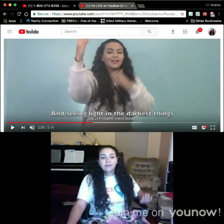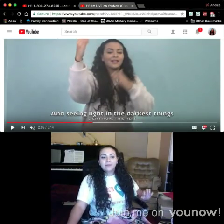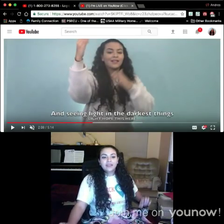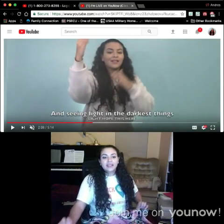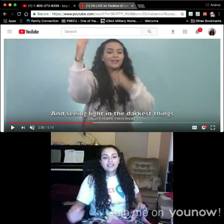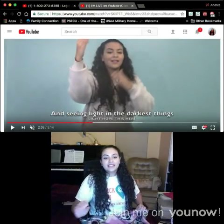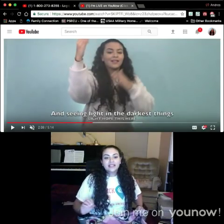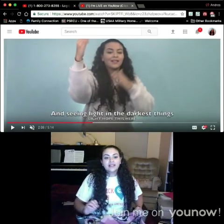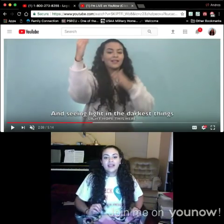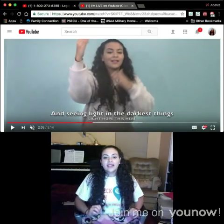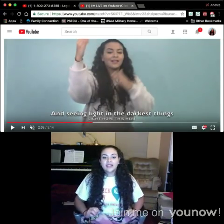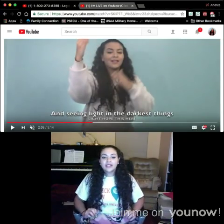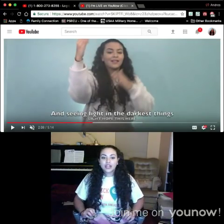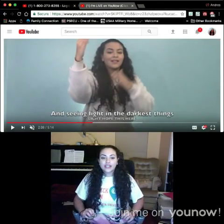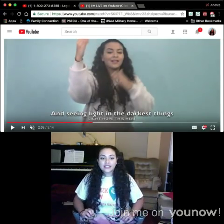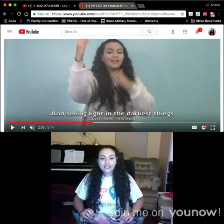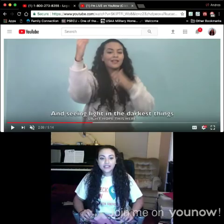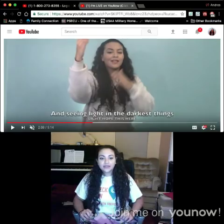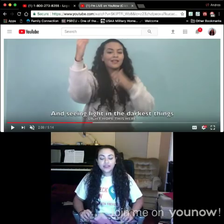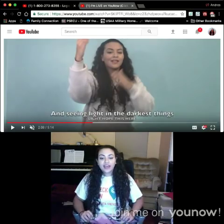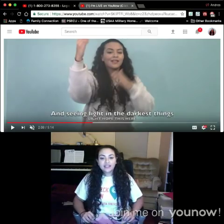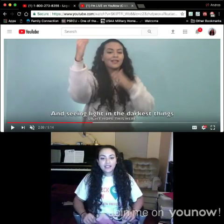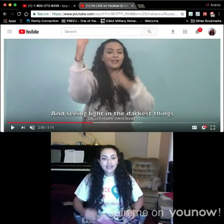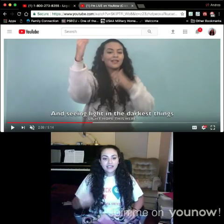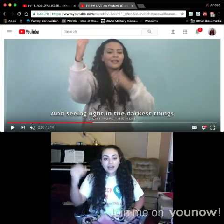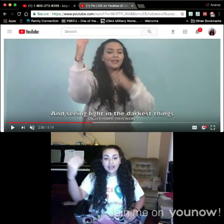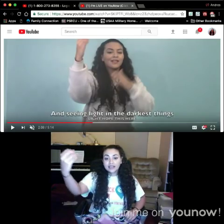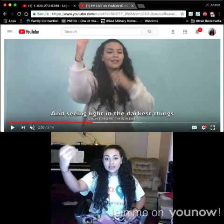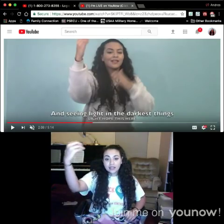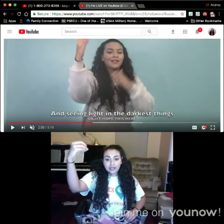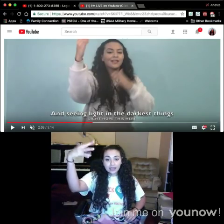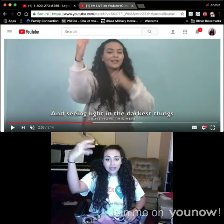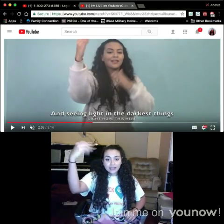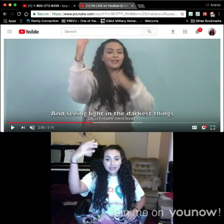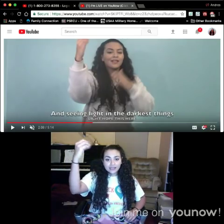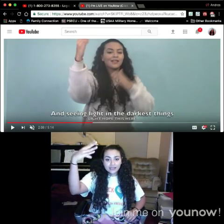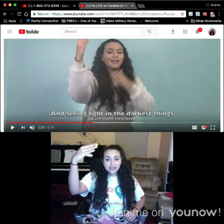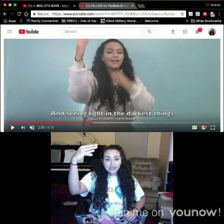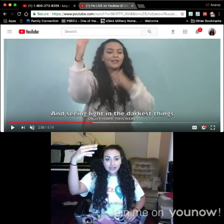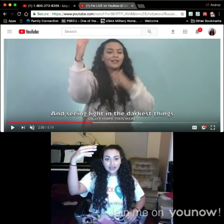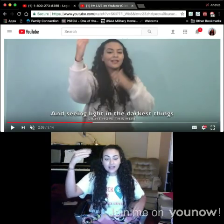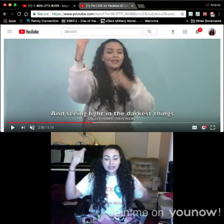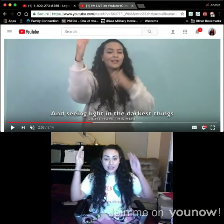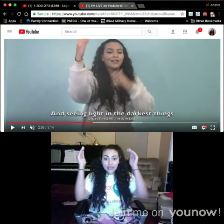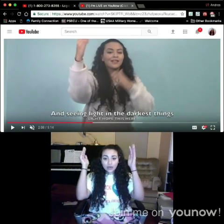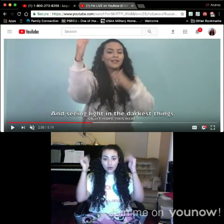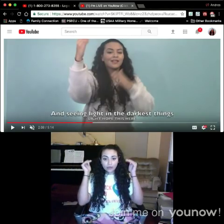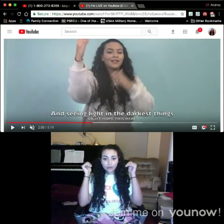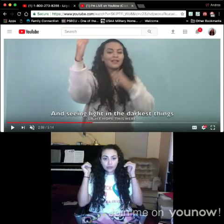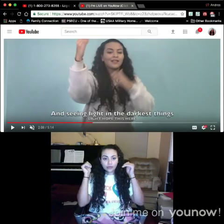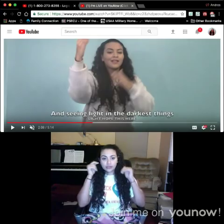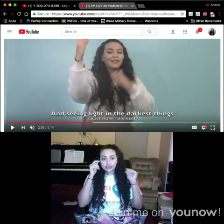Okay. And seeing light in the darkest things. For that, I signed light, and then I signed